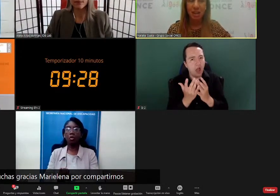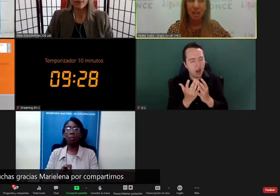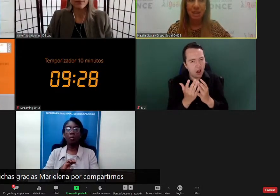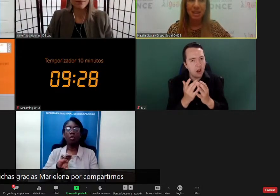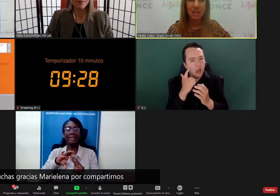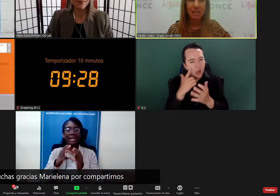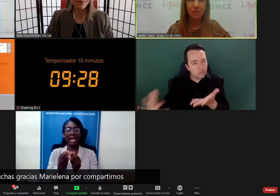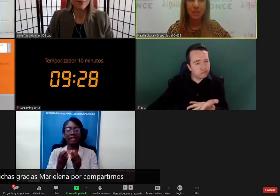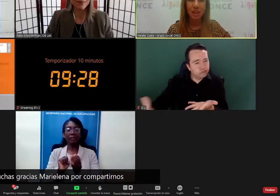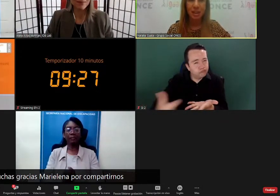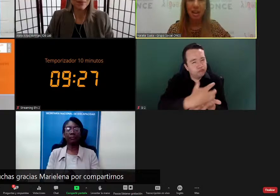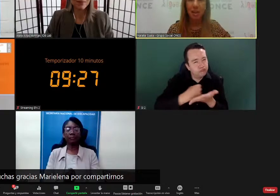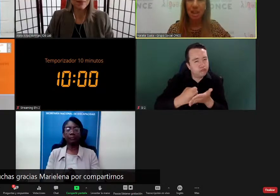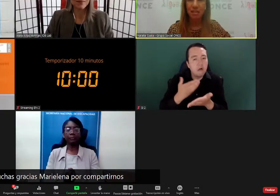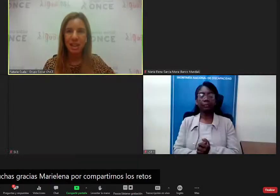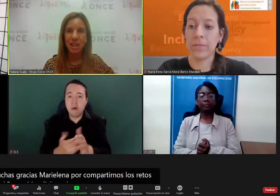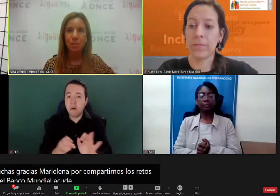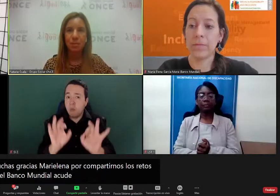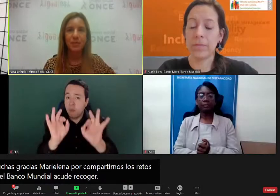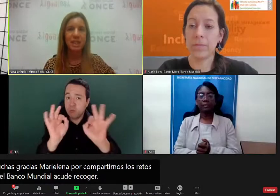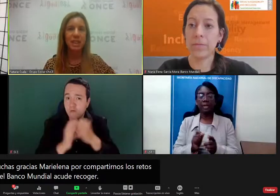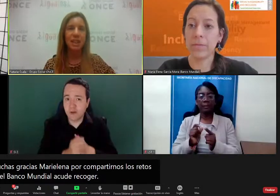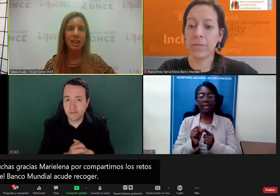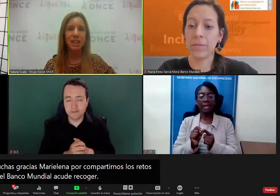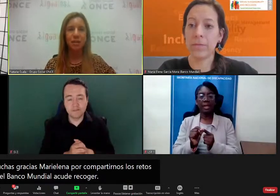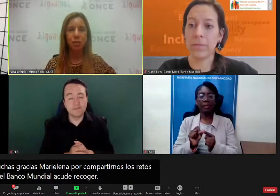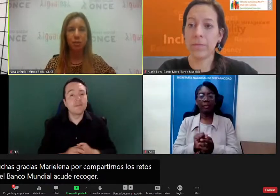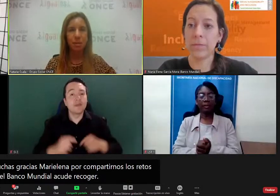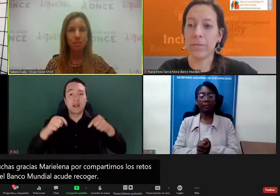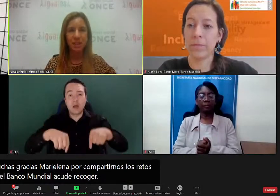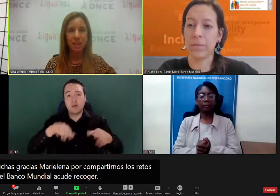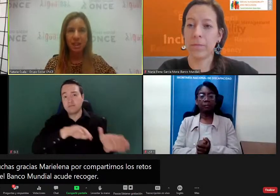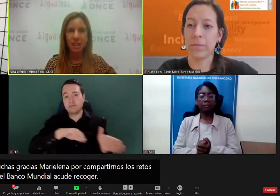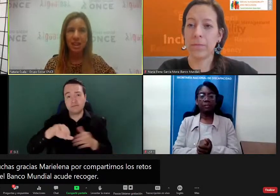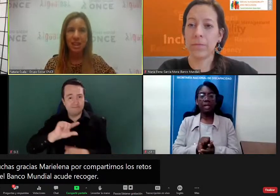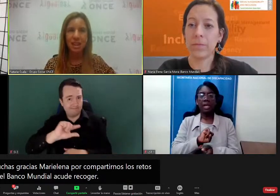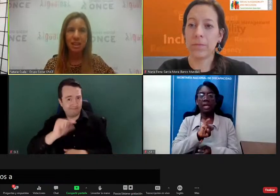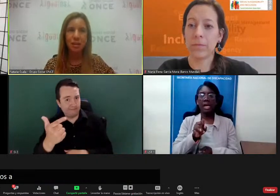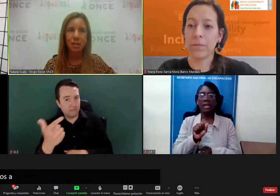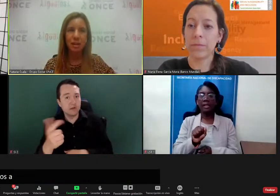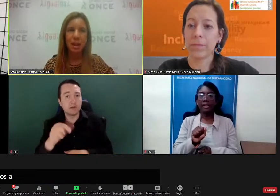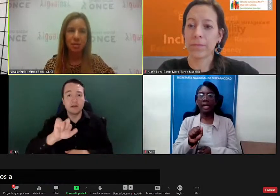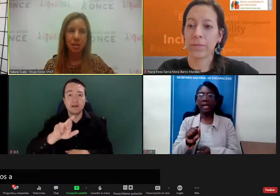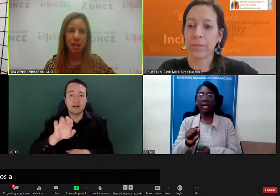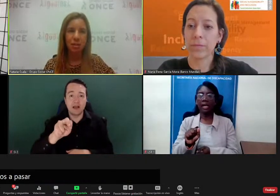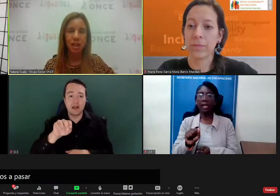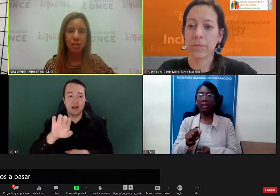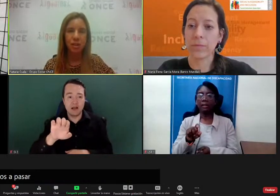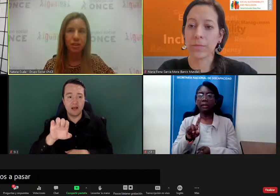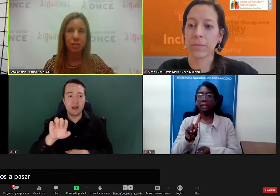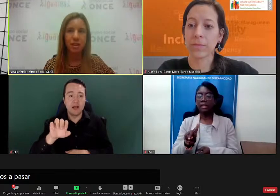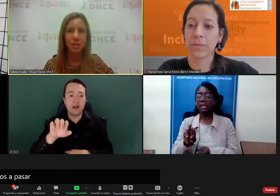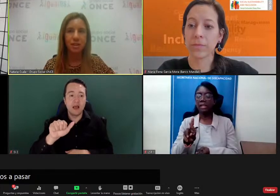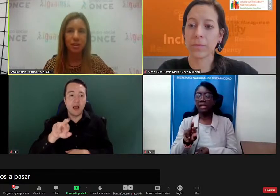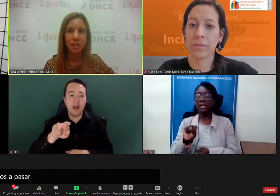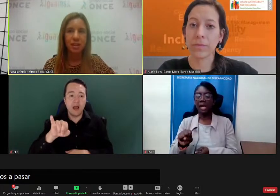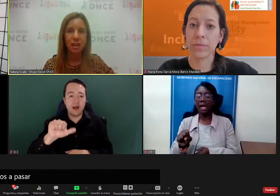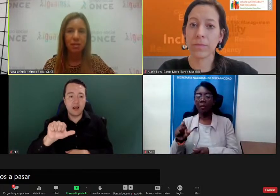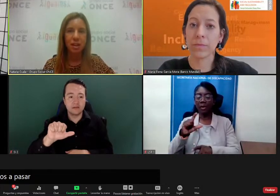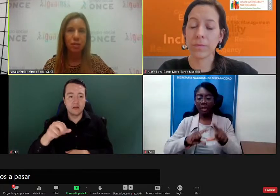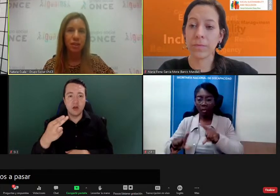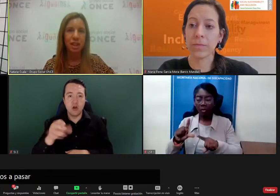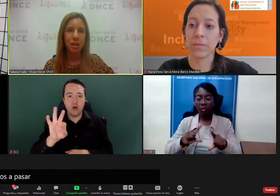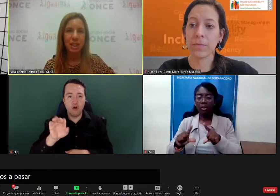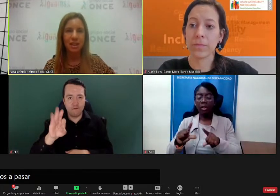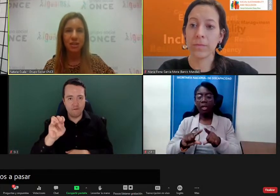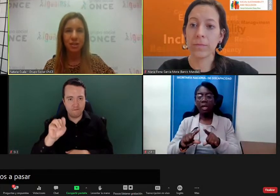bank has put together so we're going to give the floor to irene aries hoffman she is the manager of idb